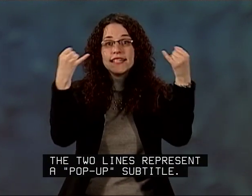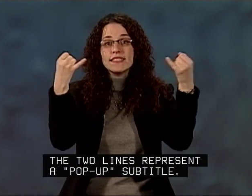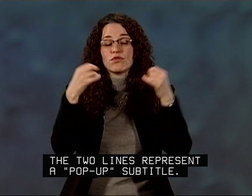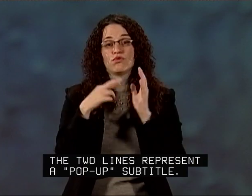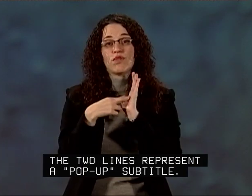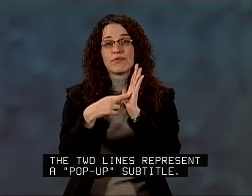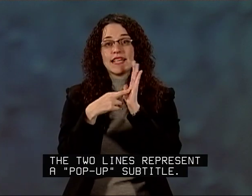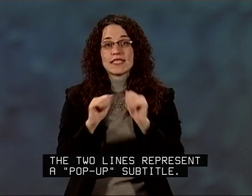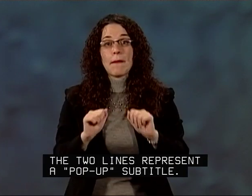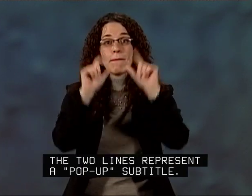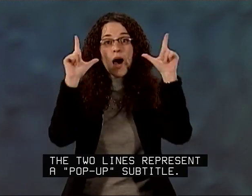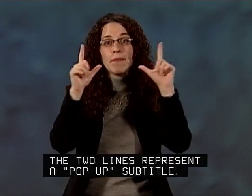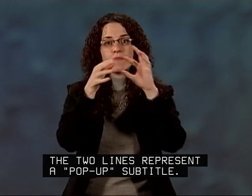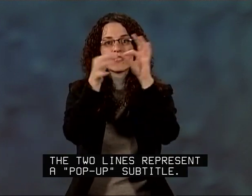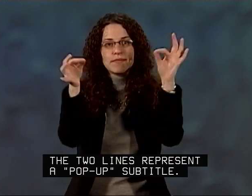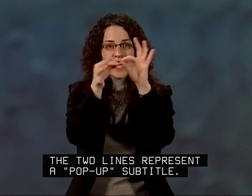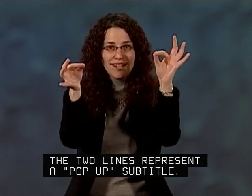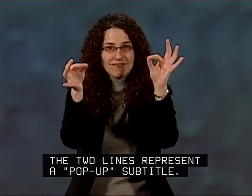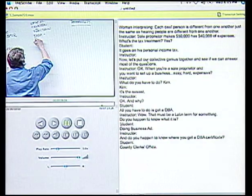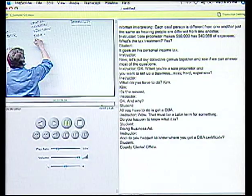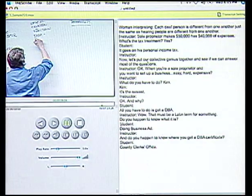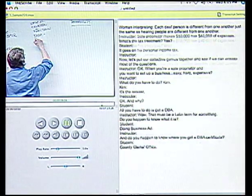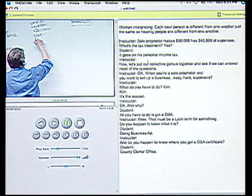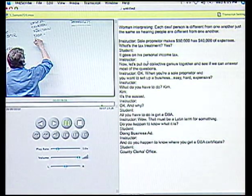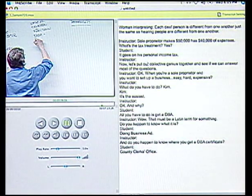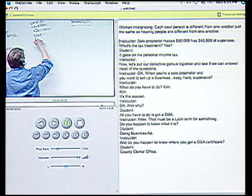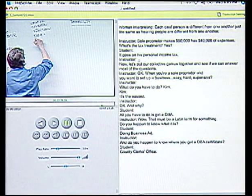lines represent a pop-up subtitle.